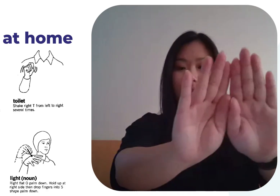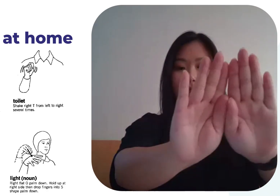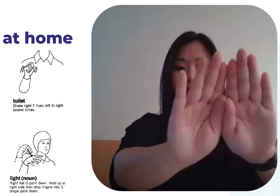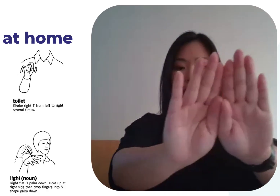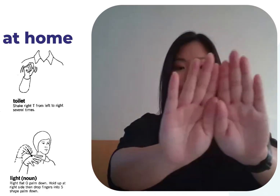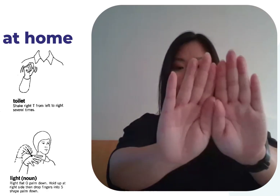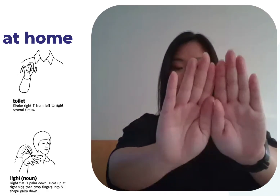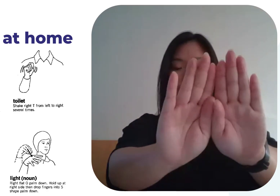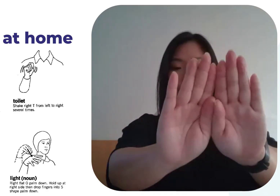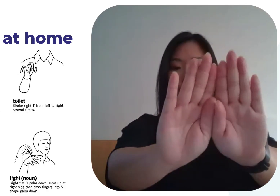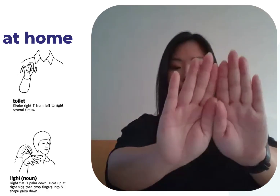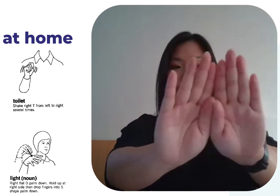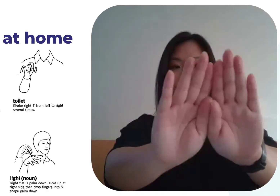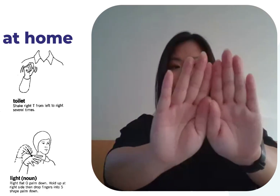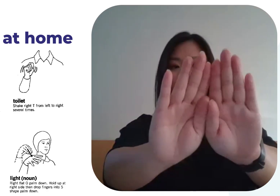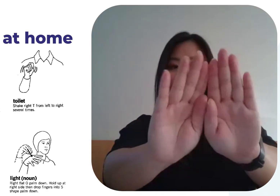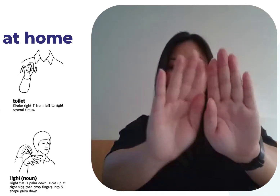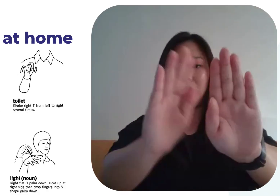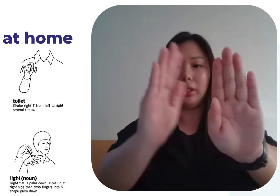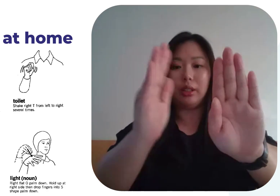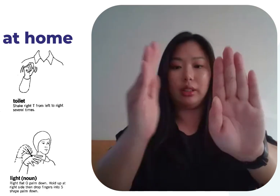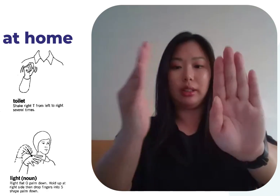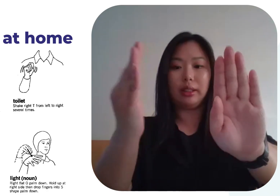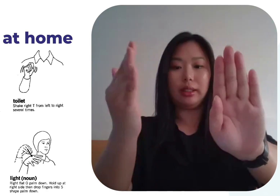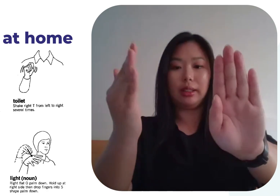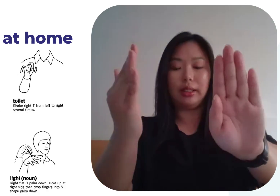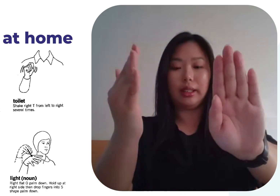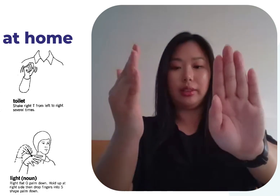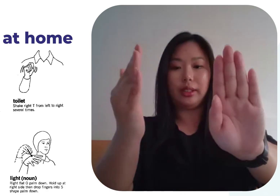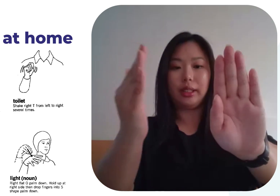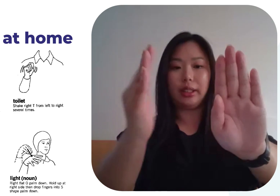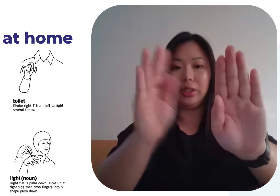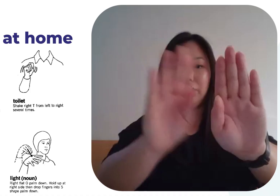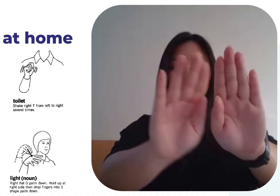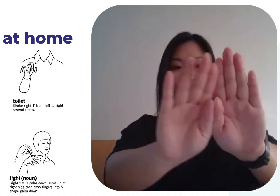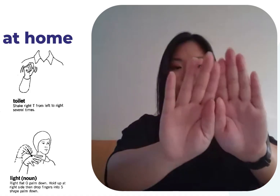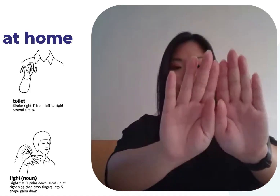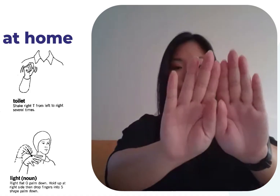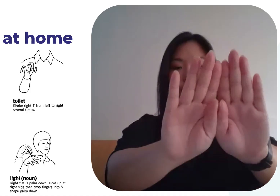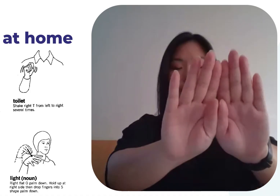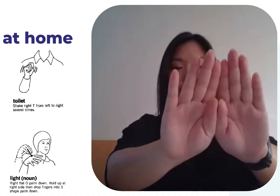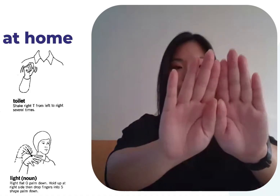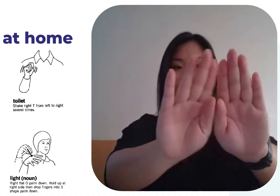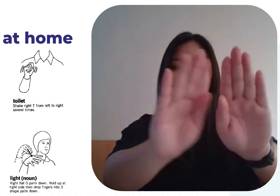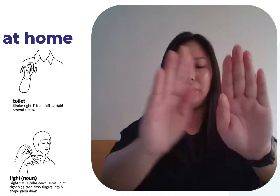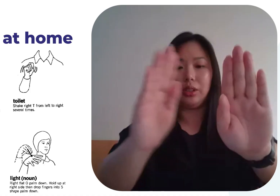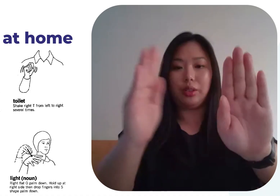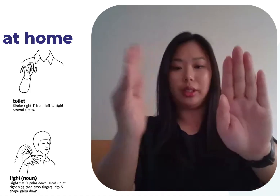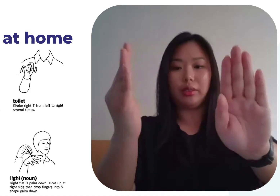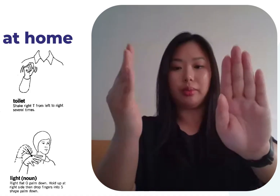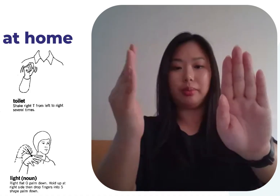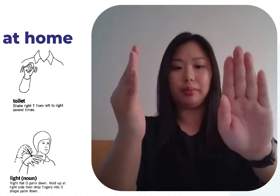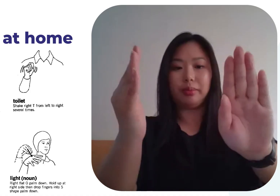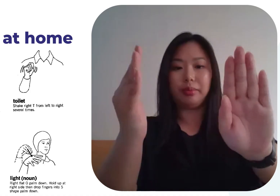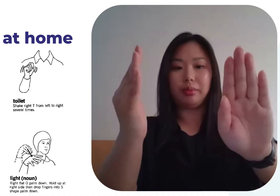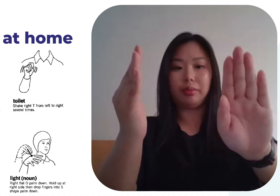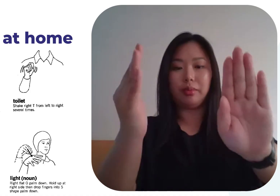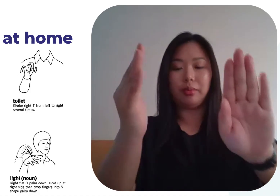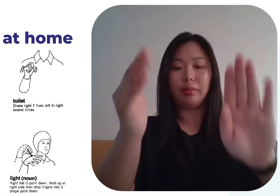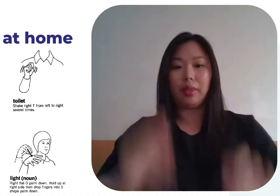Door, you have your hands open like this and you open one out like a door. Door.